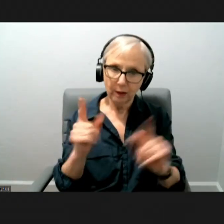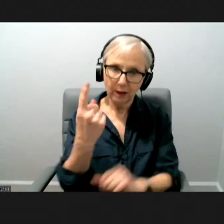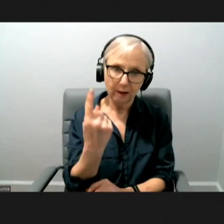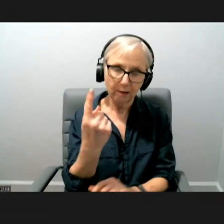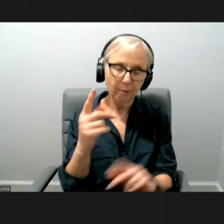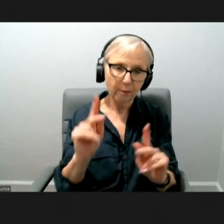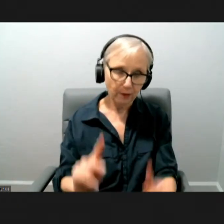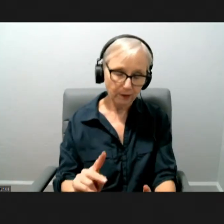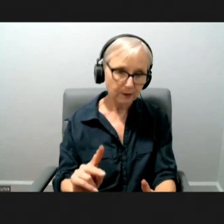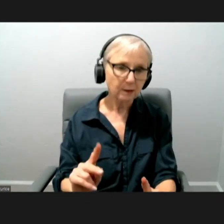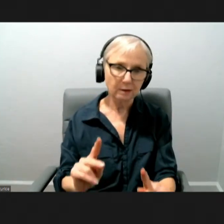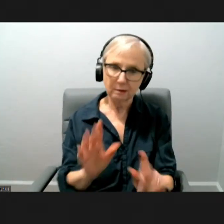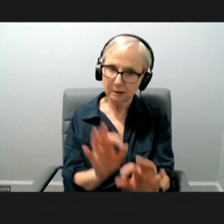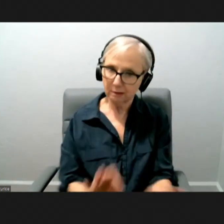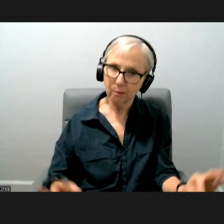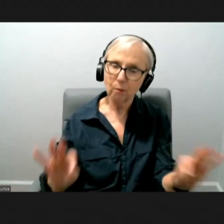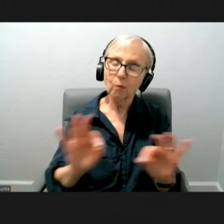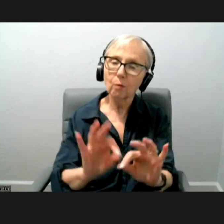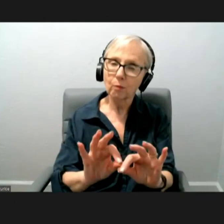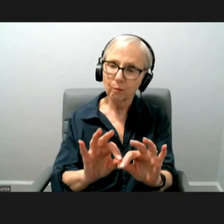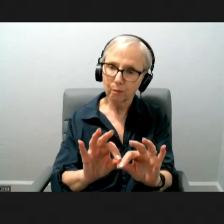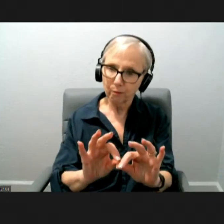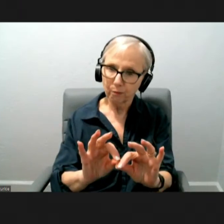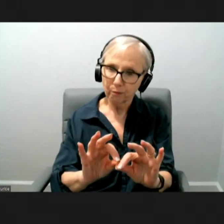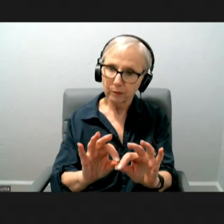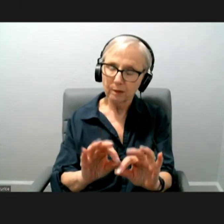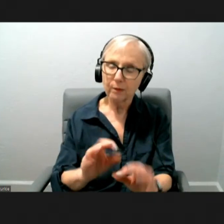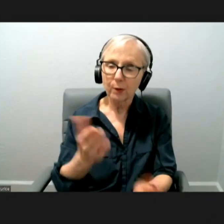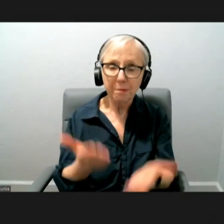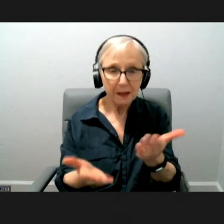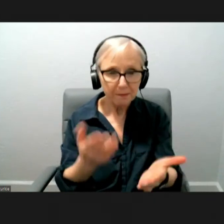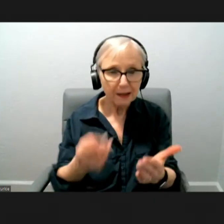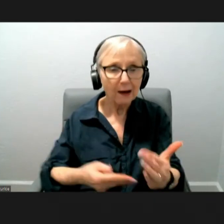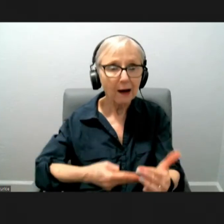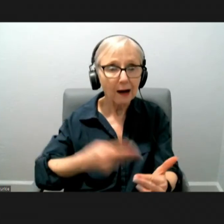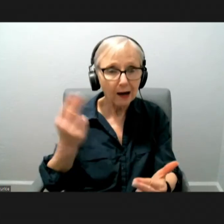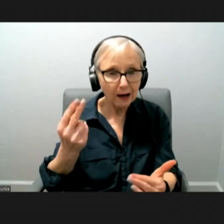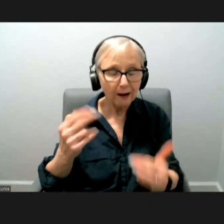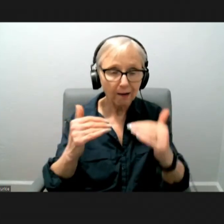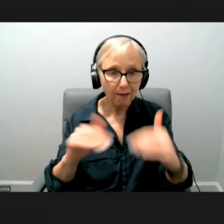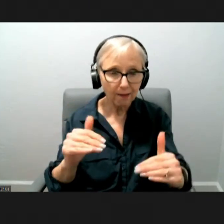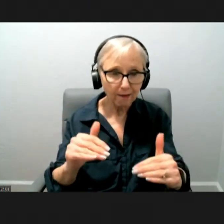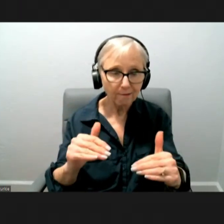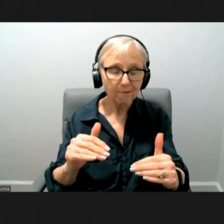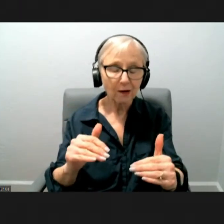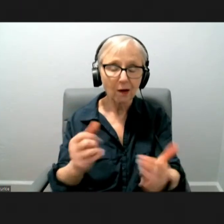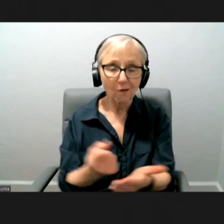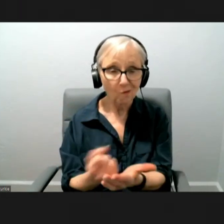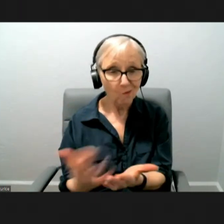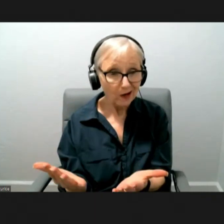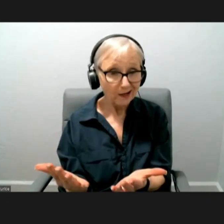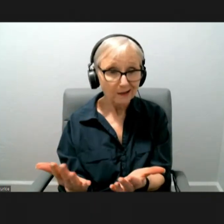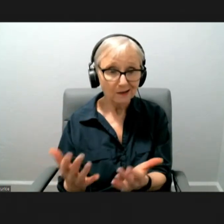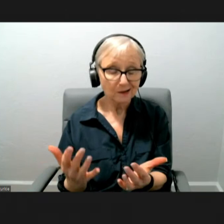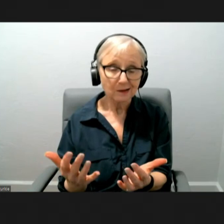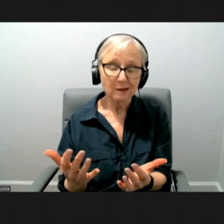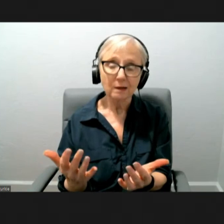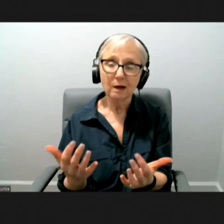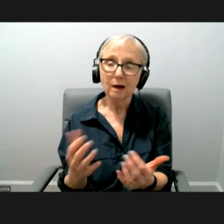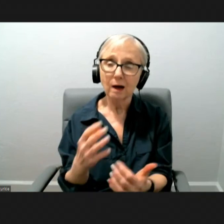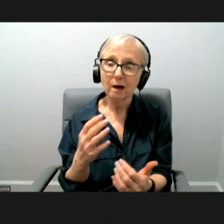would expect a certain maybe higher level of waste given the urgency of getting people vaccinated. Our